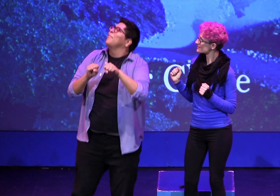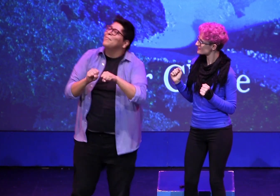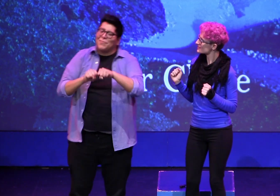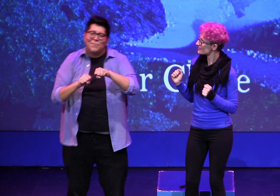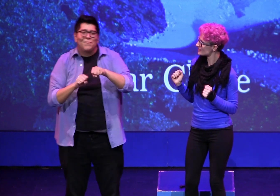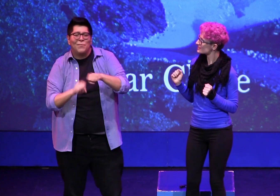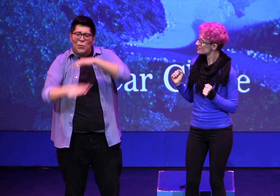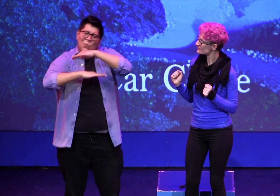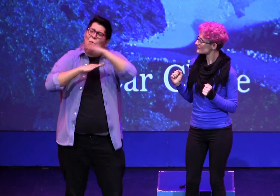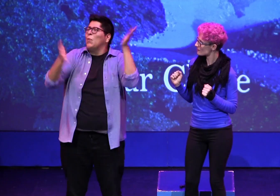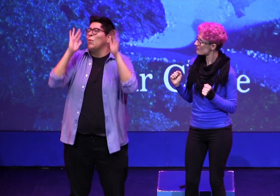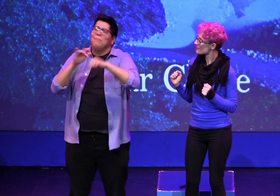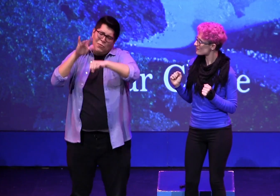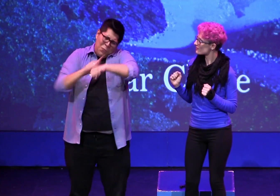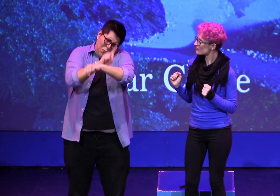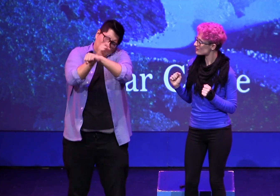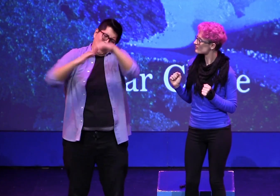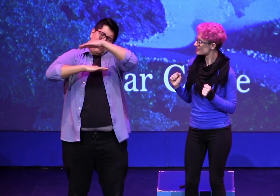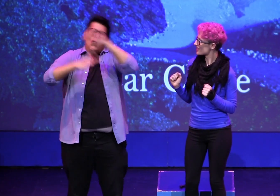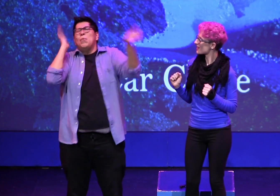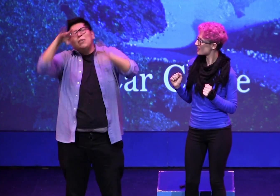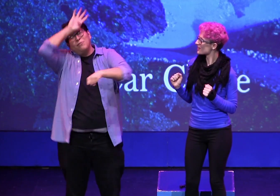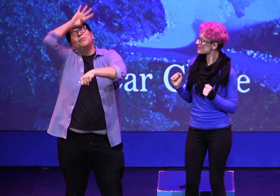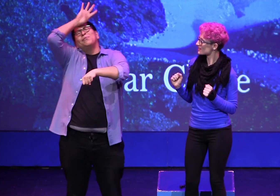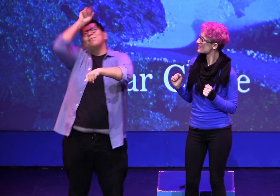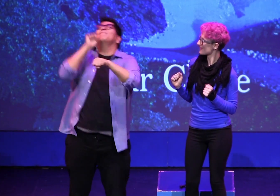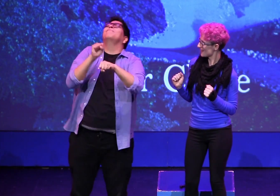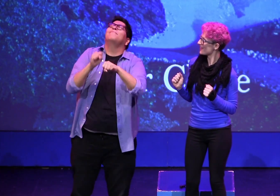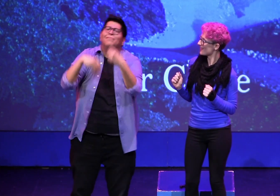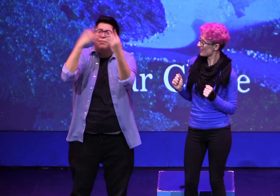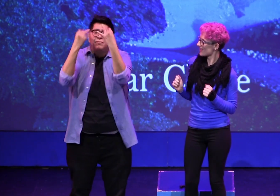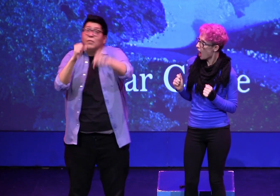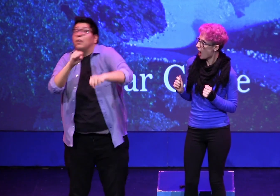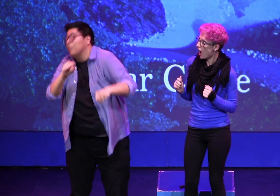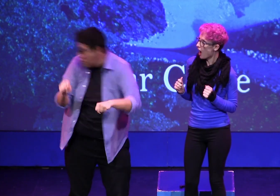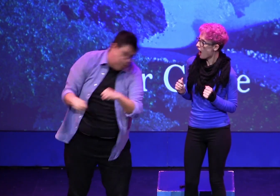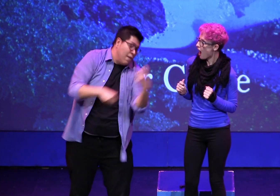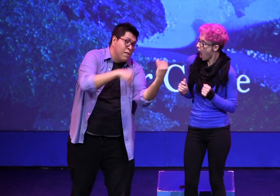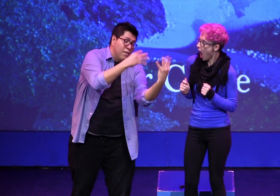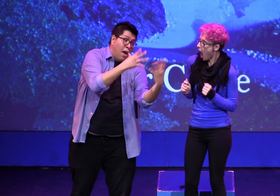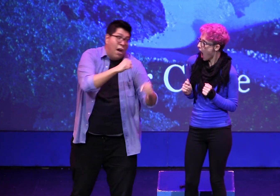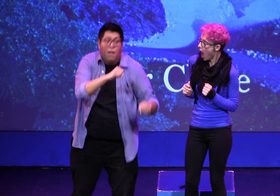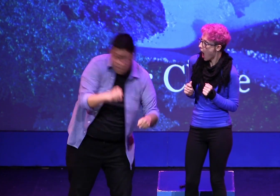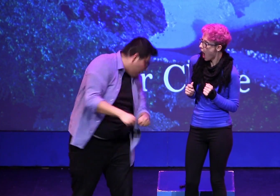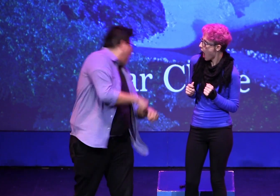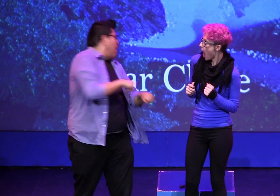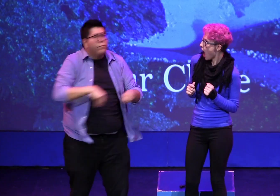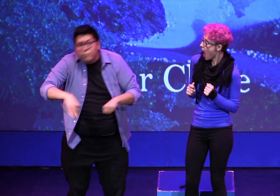There we go. Yes, even more. Pushing the pedal to the metal. What are those lights? Oh,